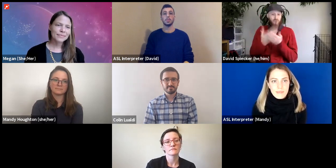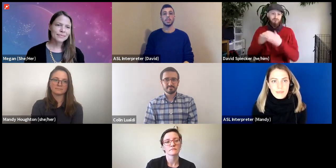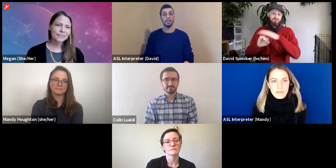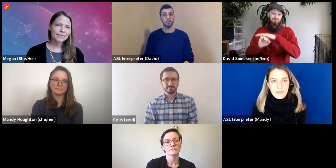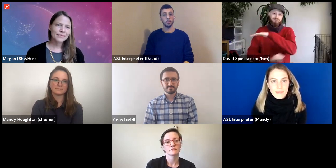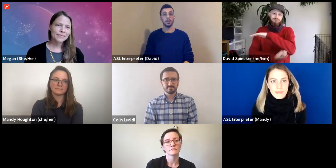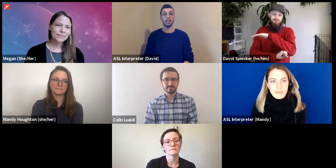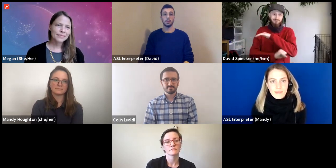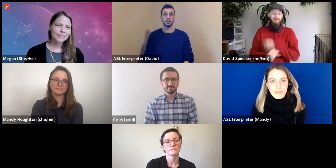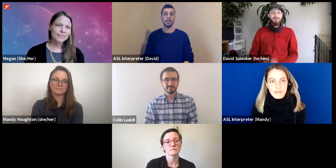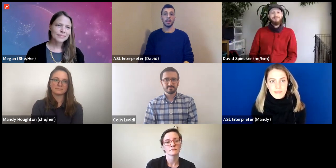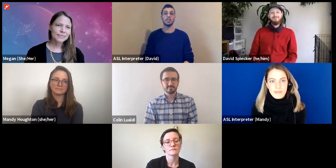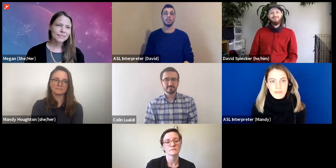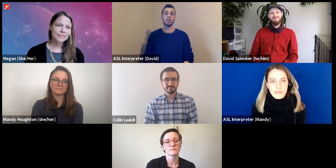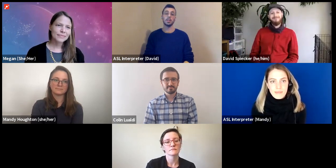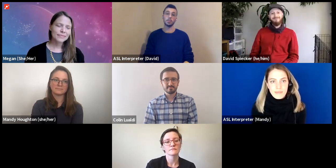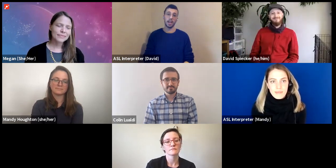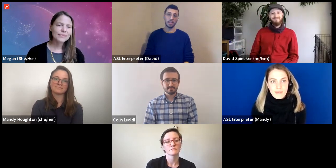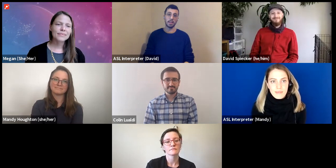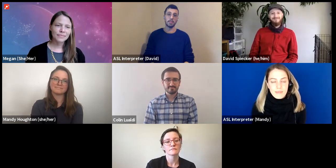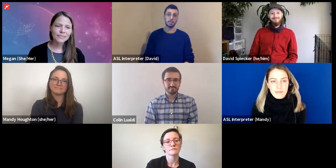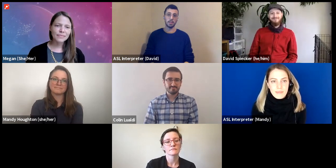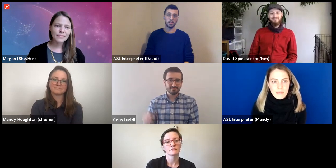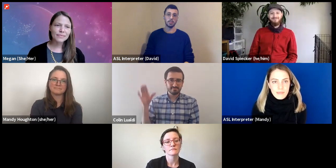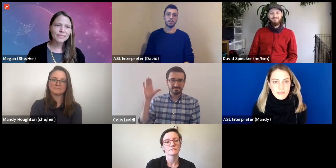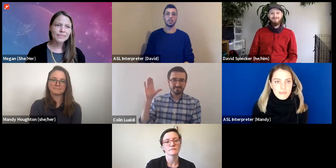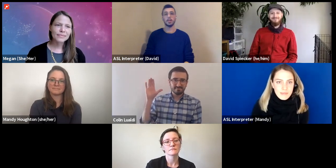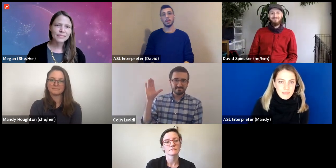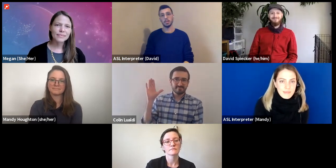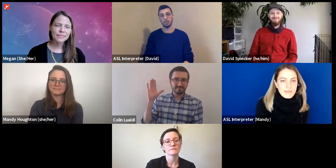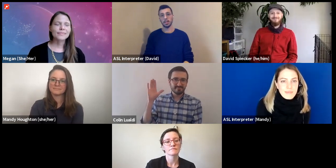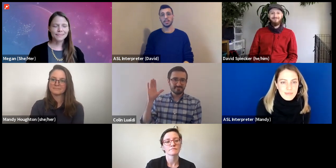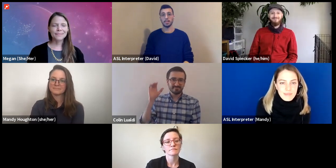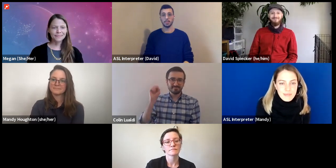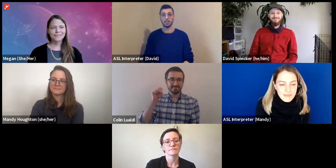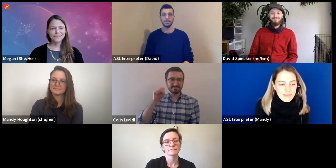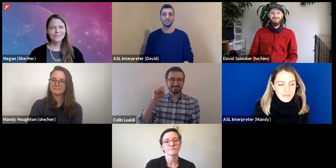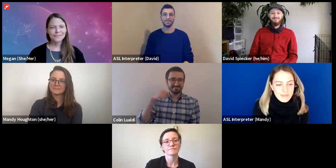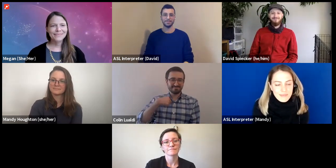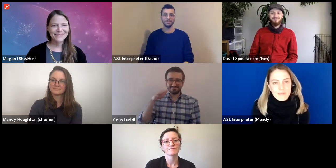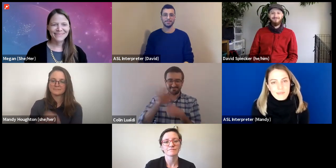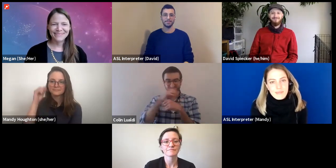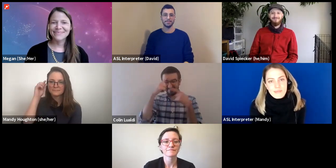began to scaffold, and it was a lot easier because we had that foundation to talk about deeper concepts.